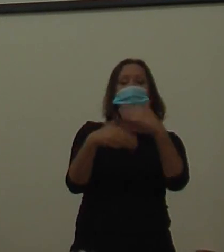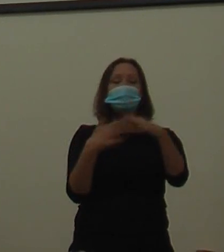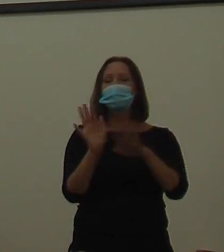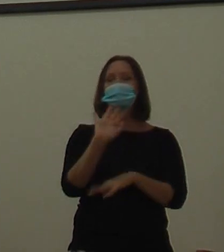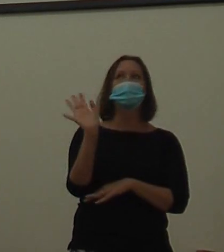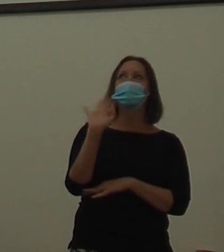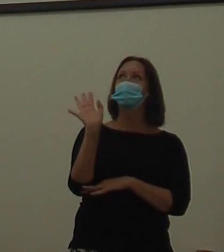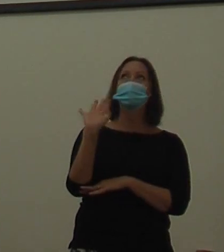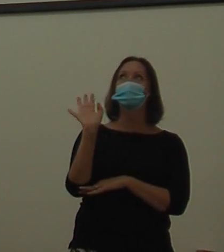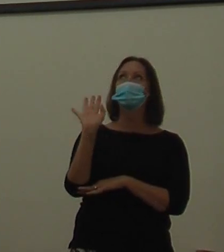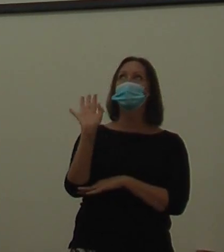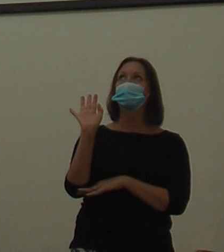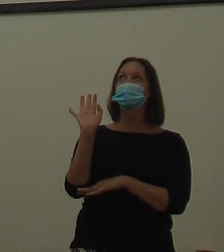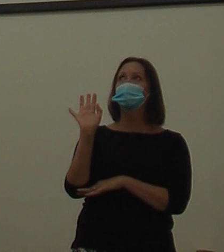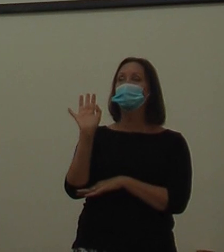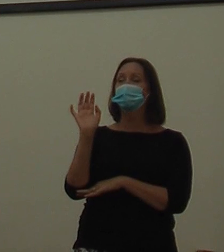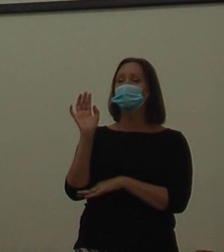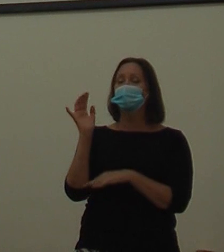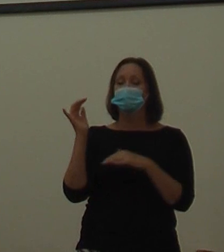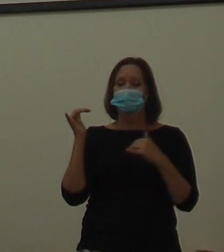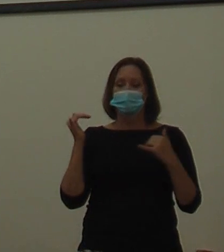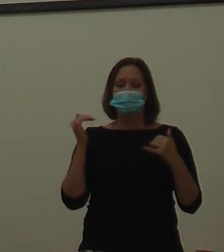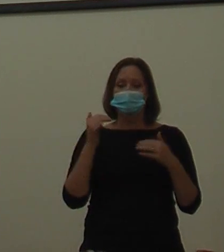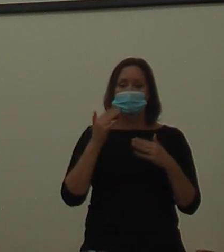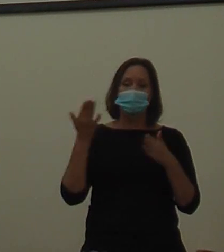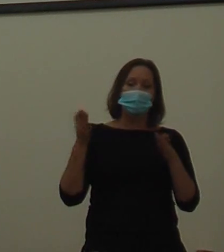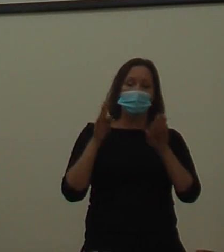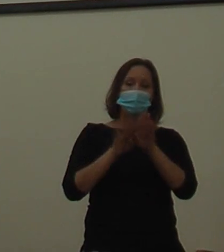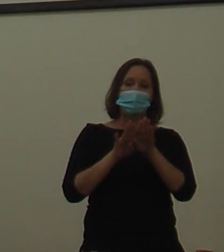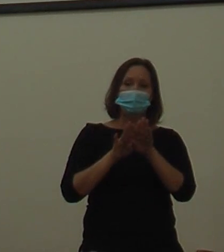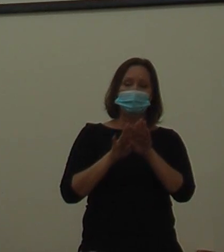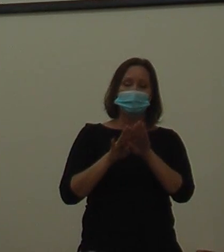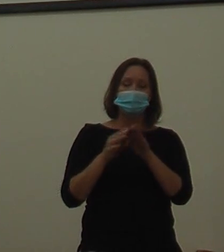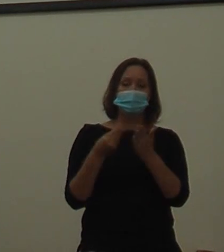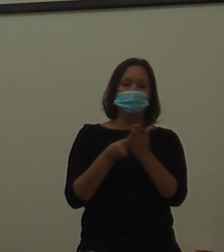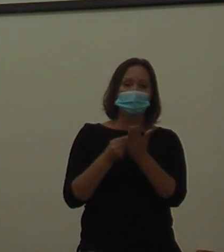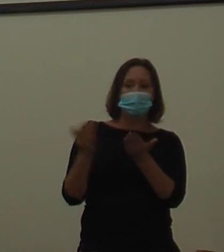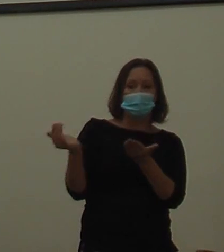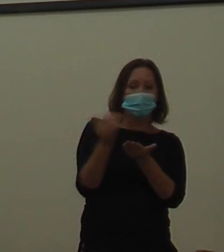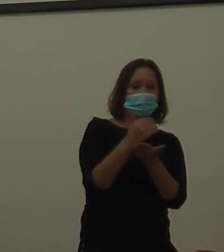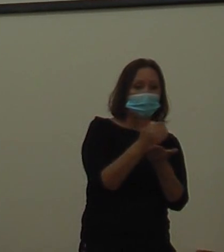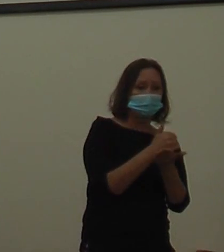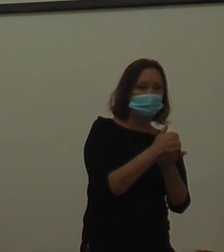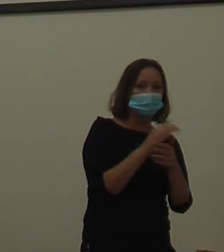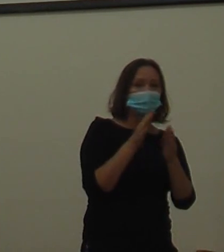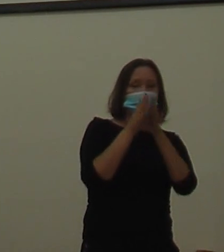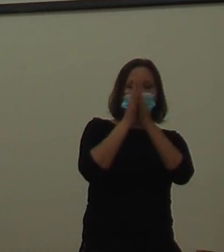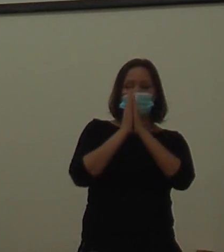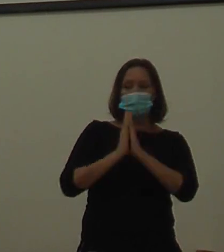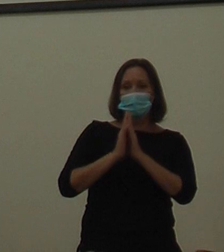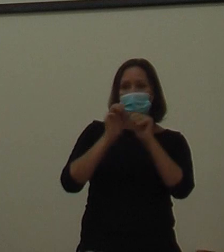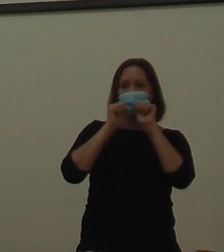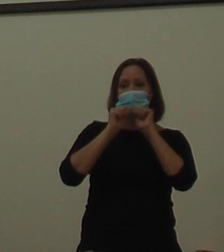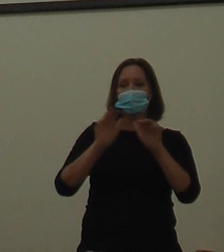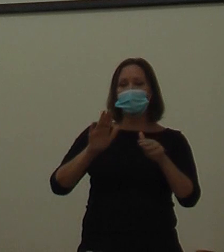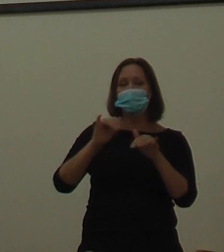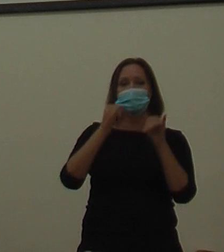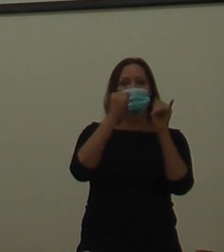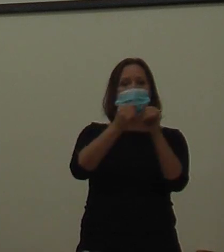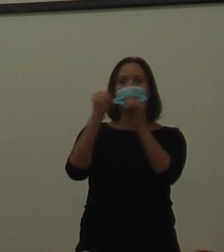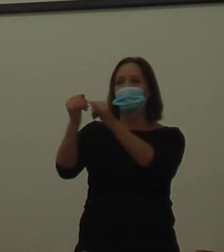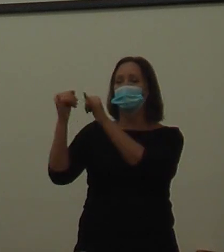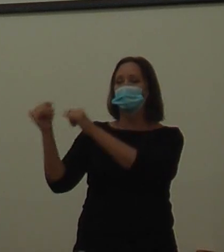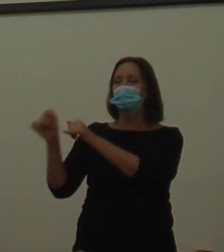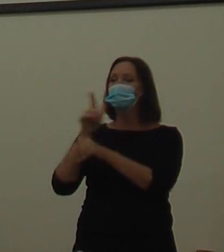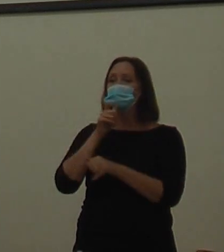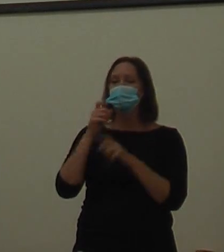morning we will take up a collection at the end as we go out. We pray that you'll bless each one of us as we do